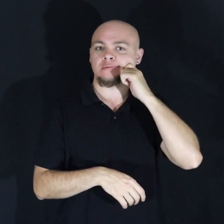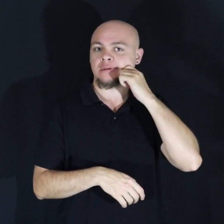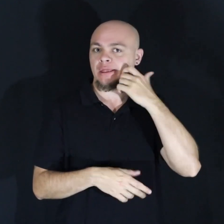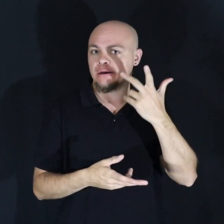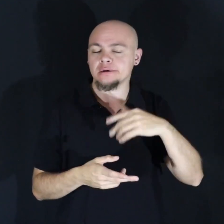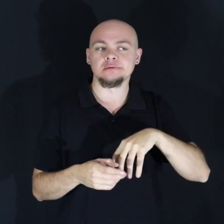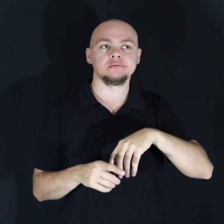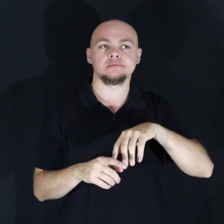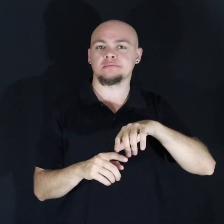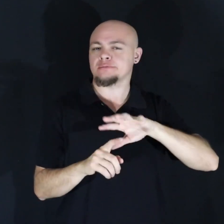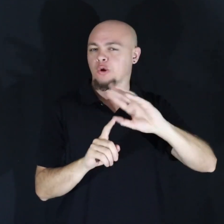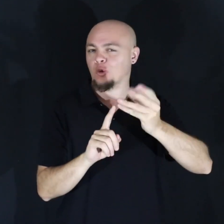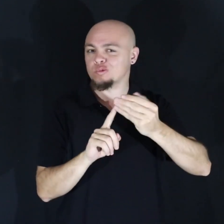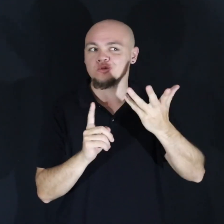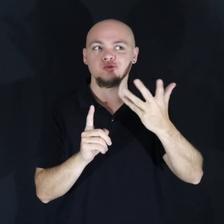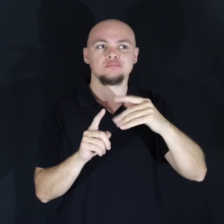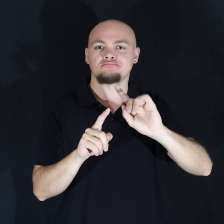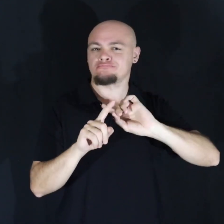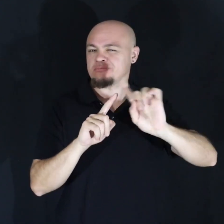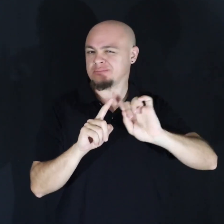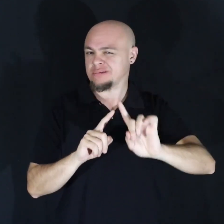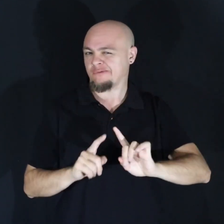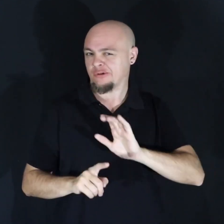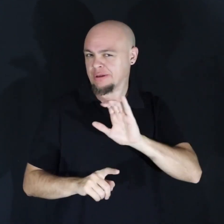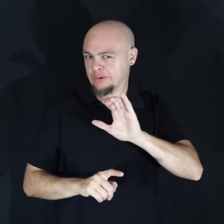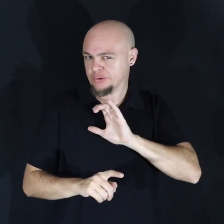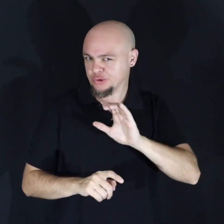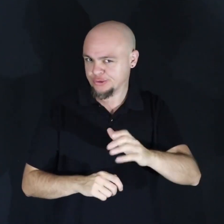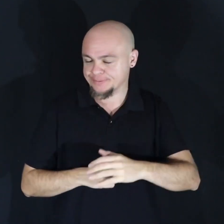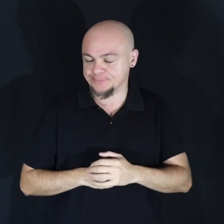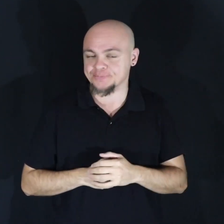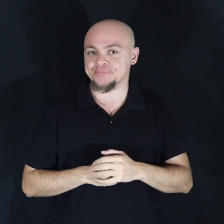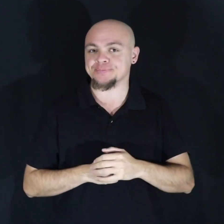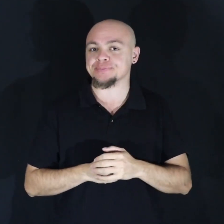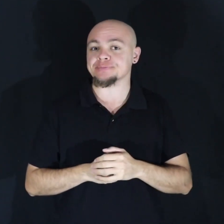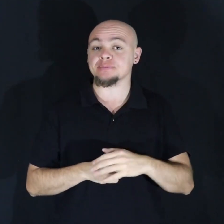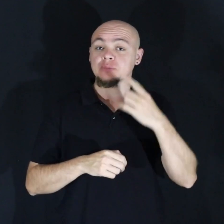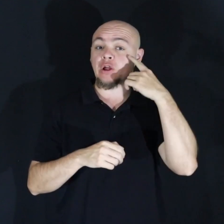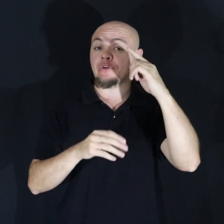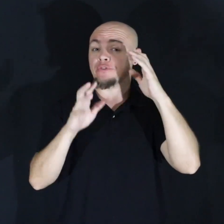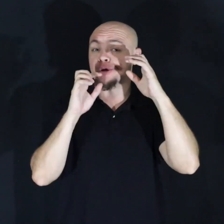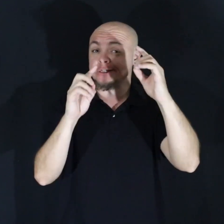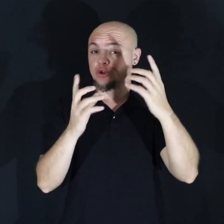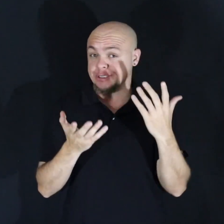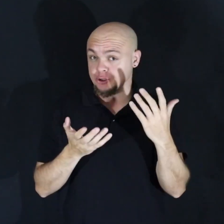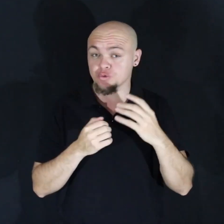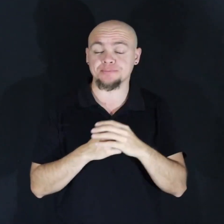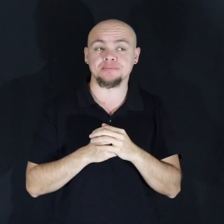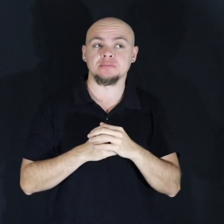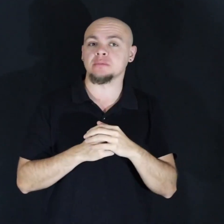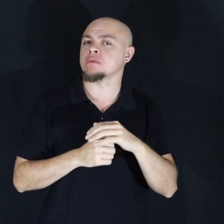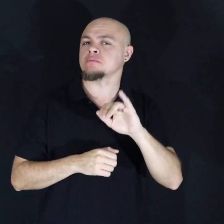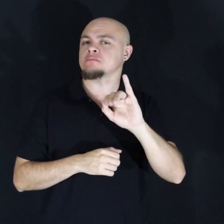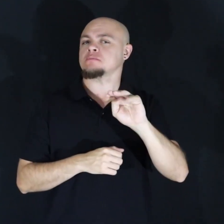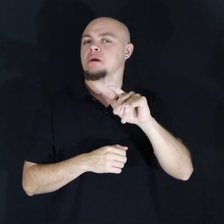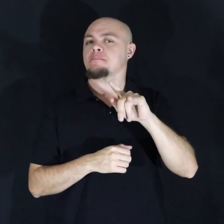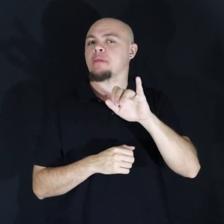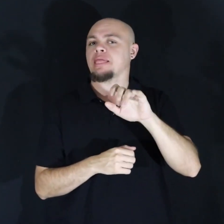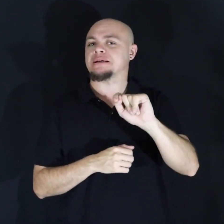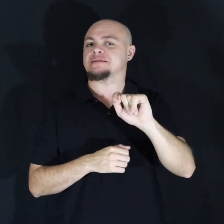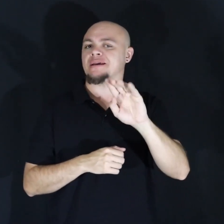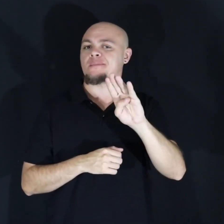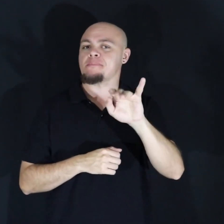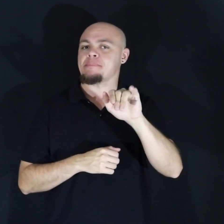or other characteristics. In the realm of education, implicit bias